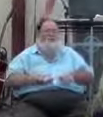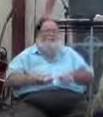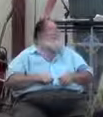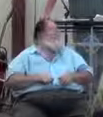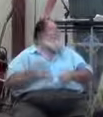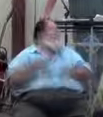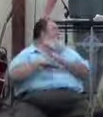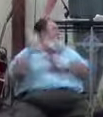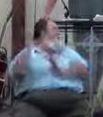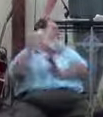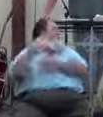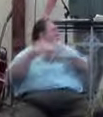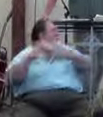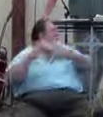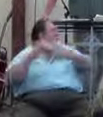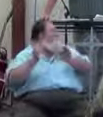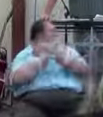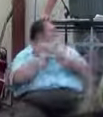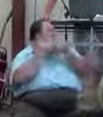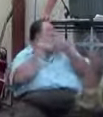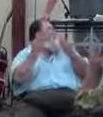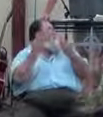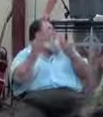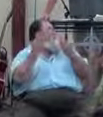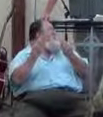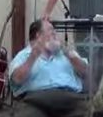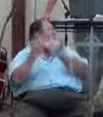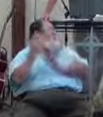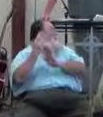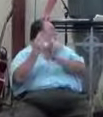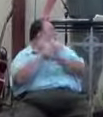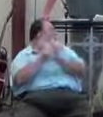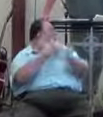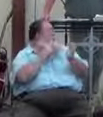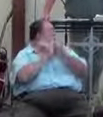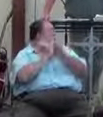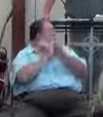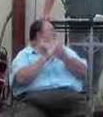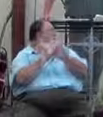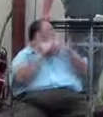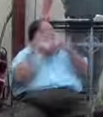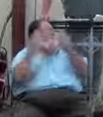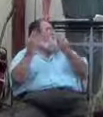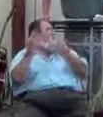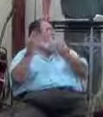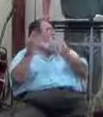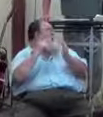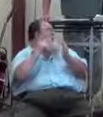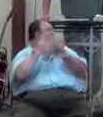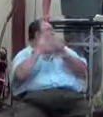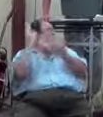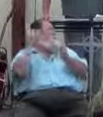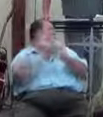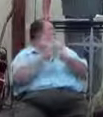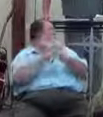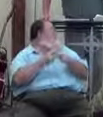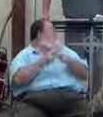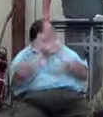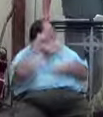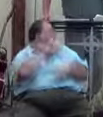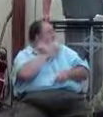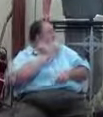Enter his gates with thanksgiving and his courts with praise. Give thanks to him and praise his name. For